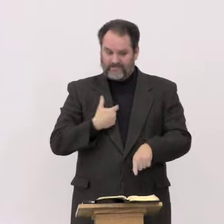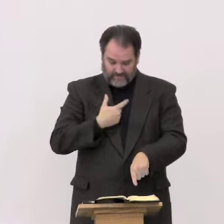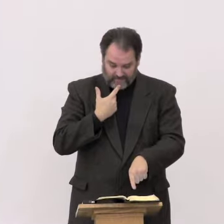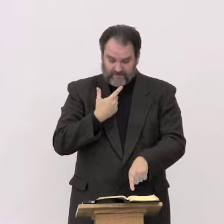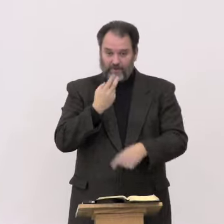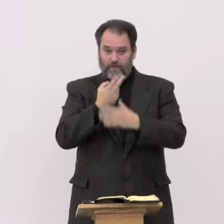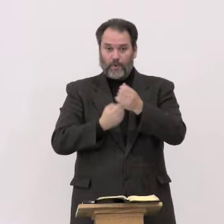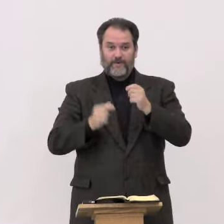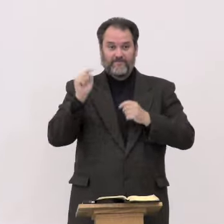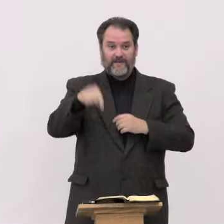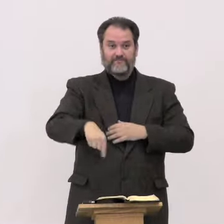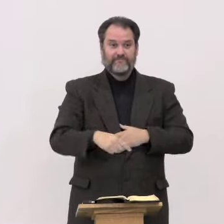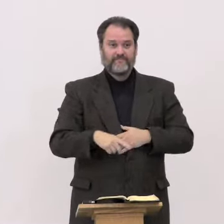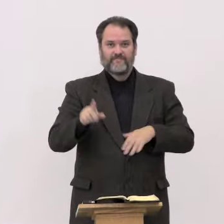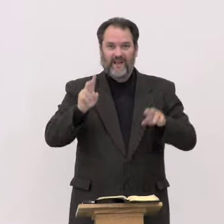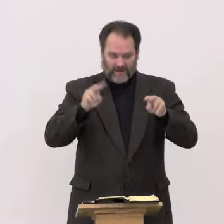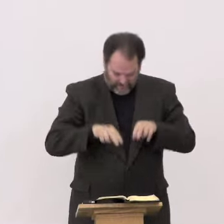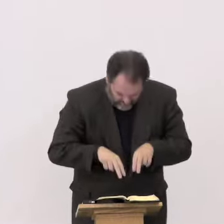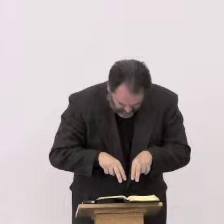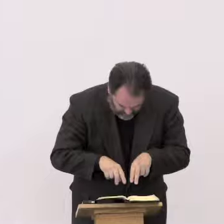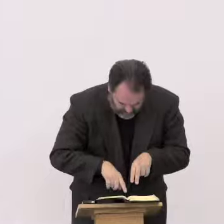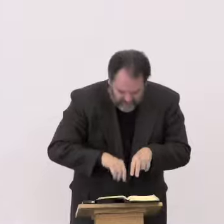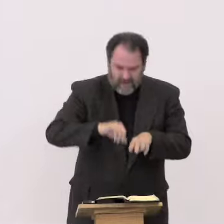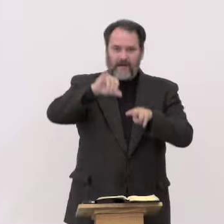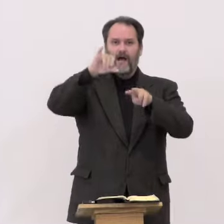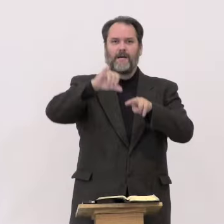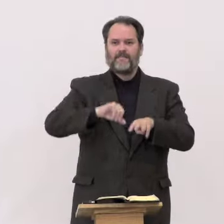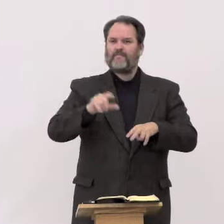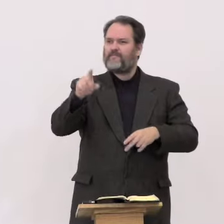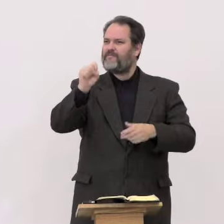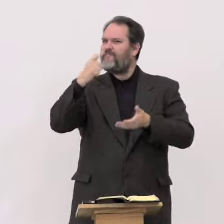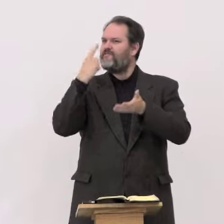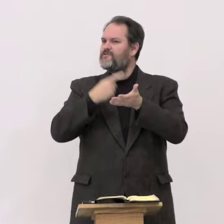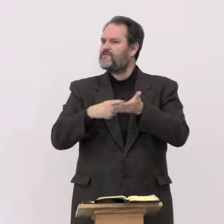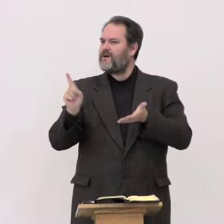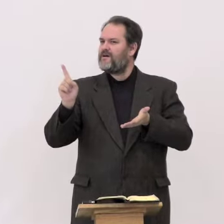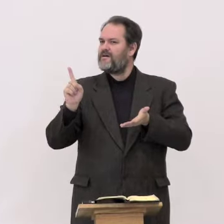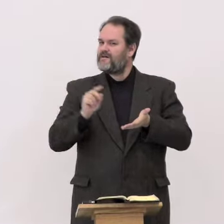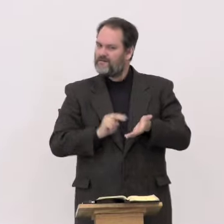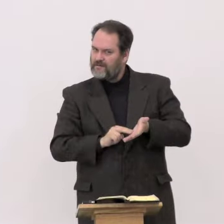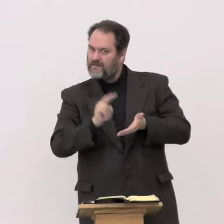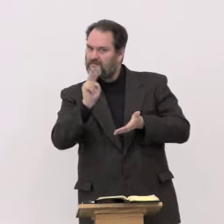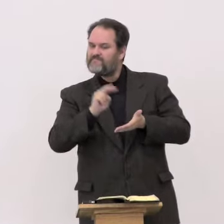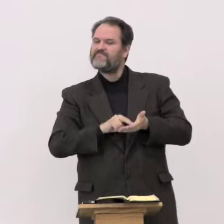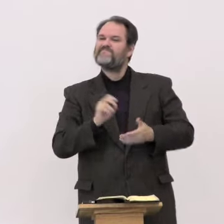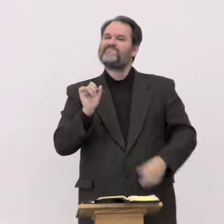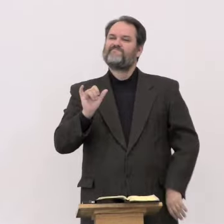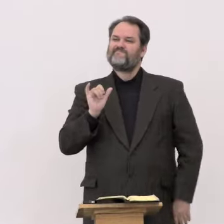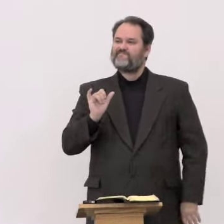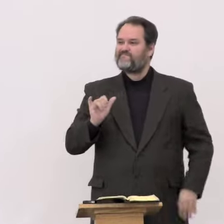heaven. Now, but the Bible says that both of